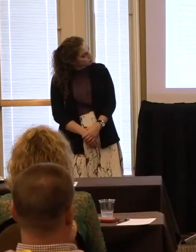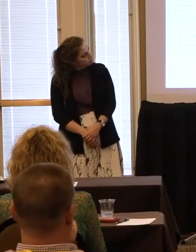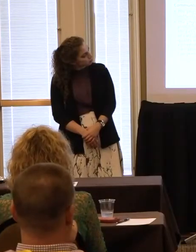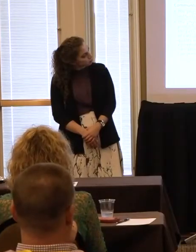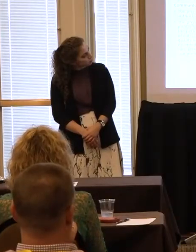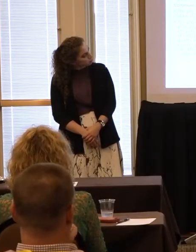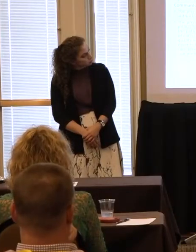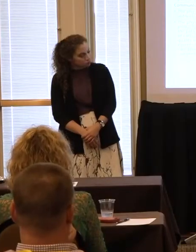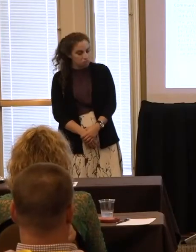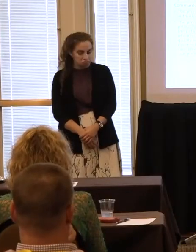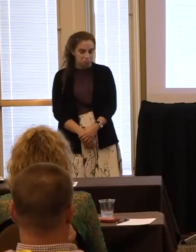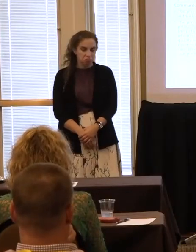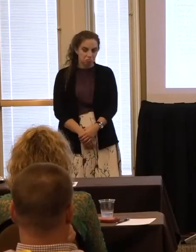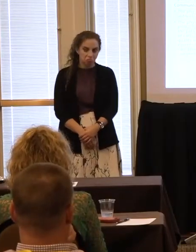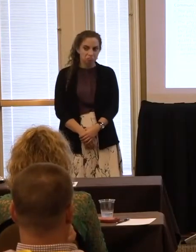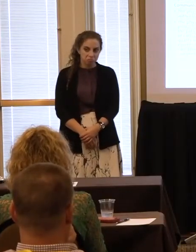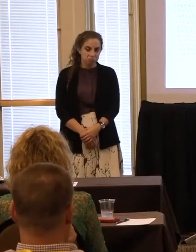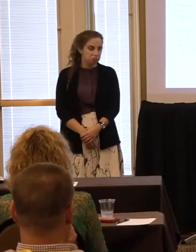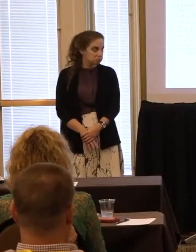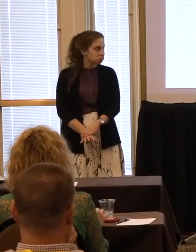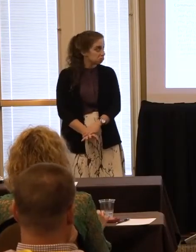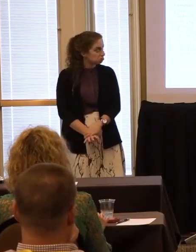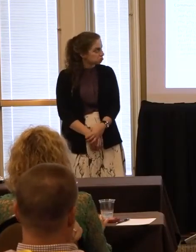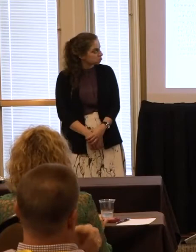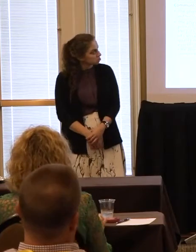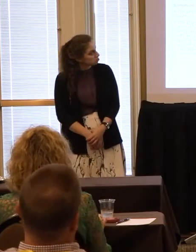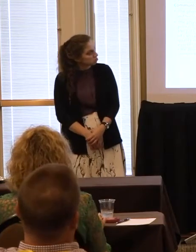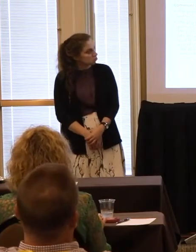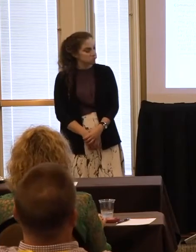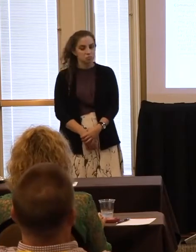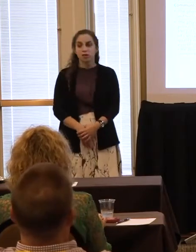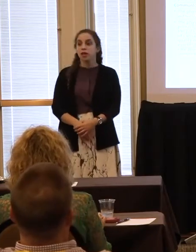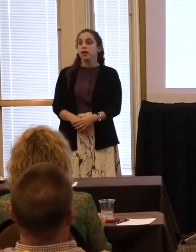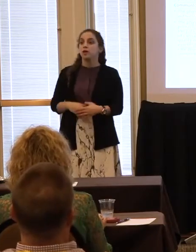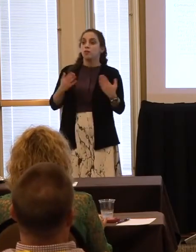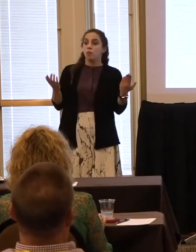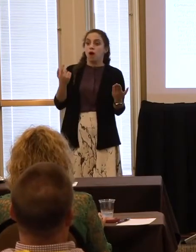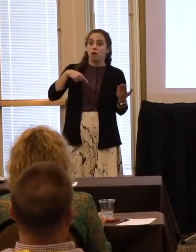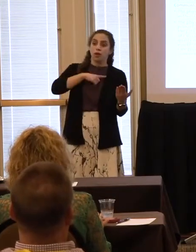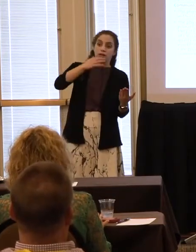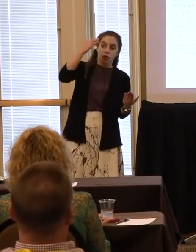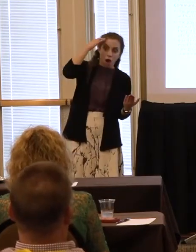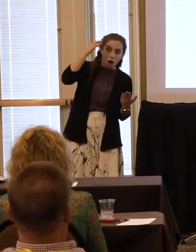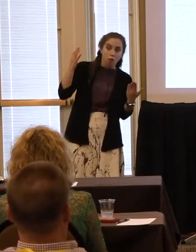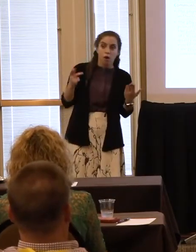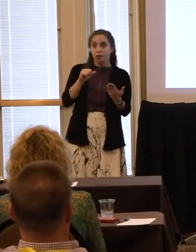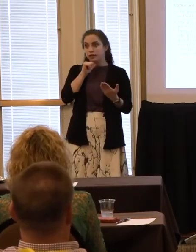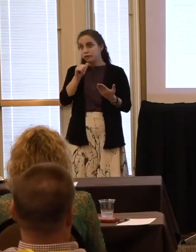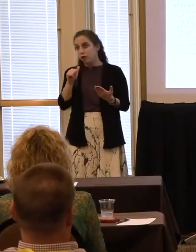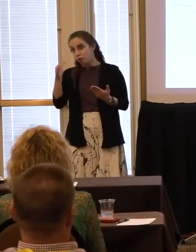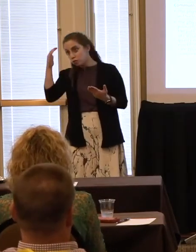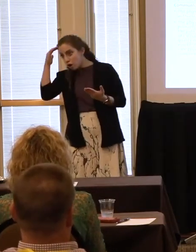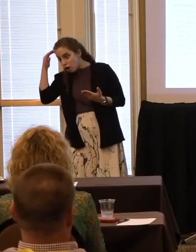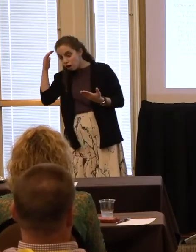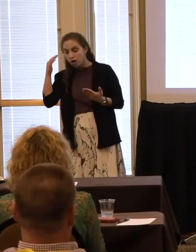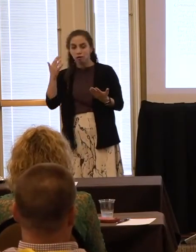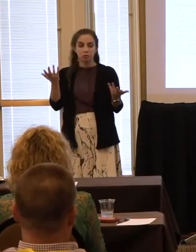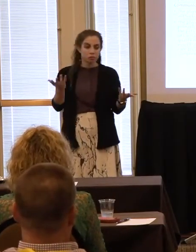clear, unambiguous, evidence-based statements. This is what we know, this is what we don't know, this is why we're not going to do X because we don't know anything about